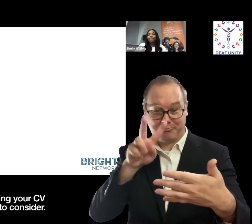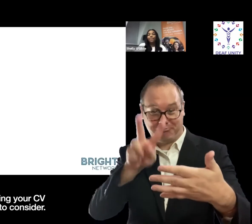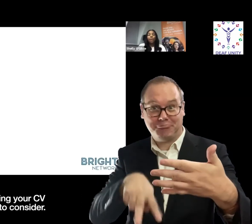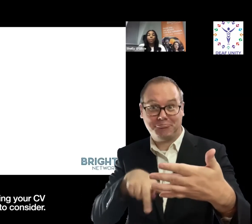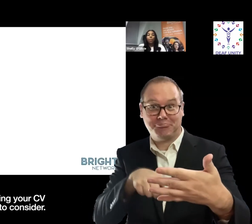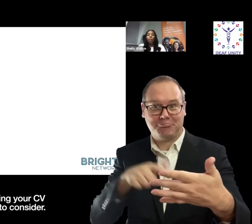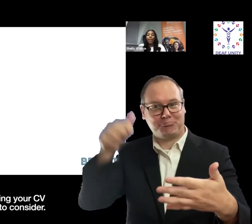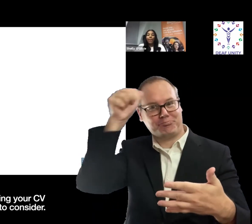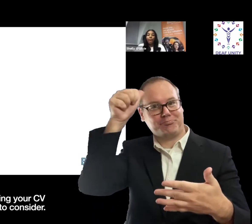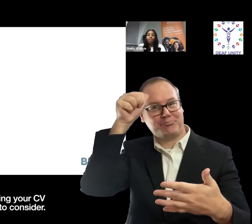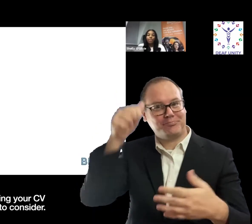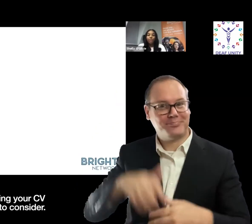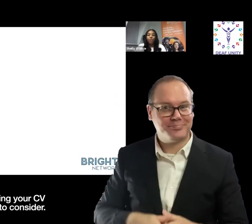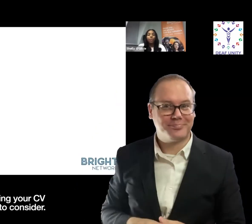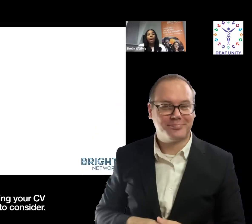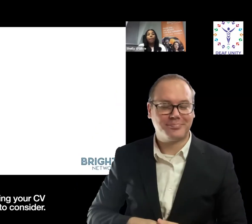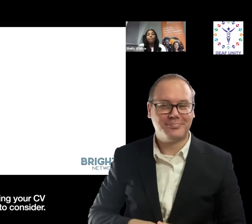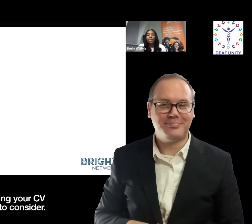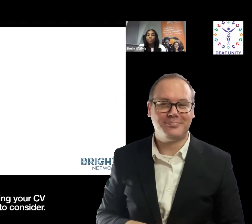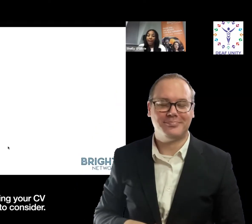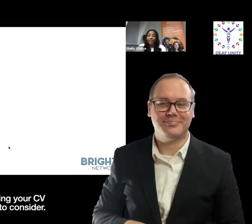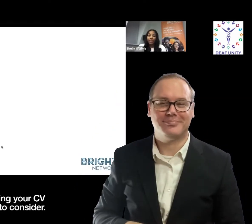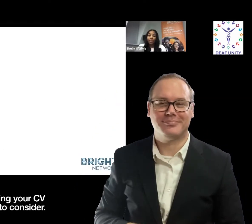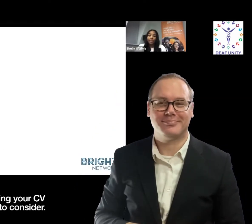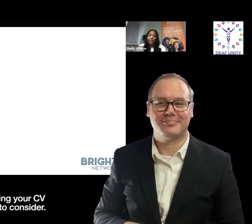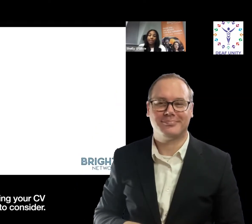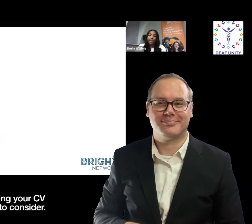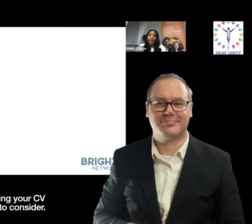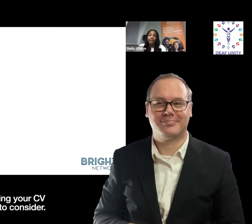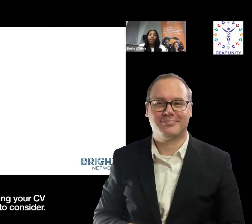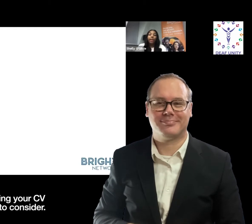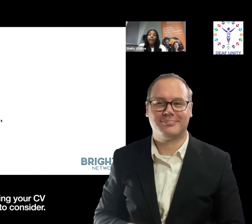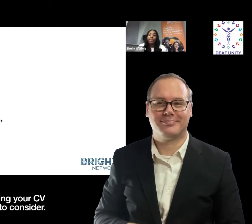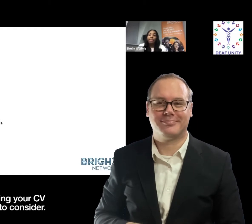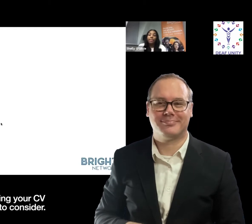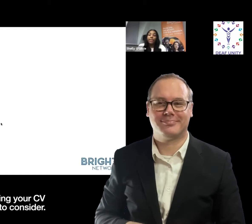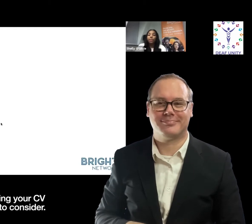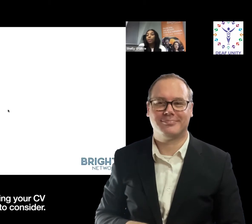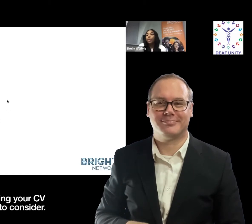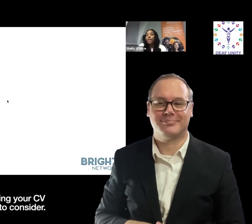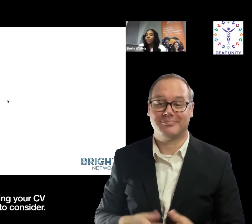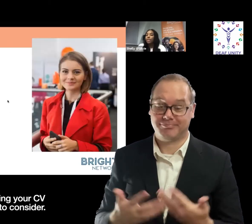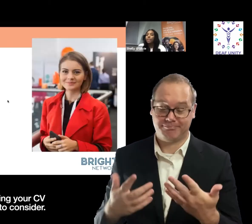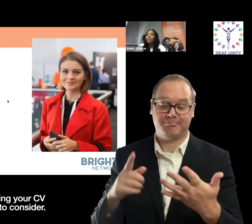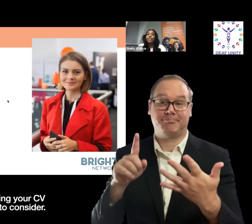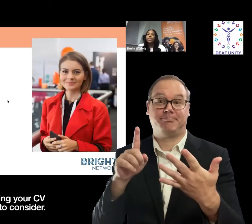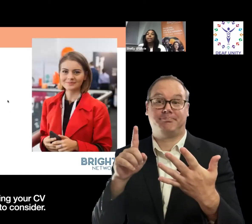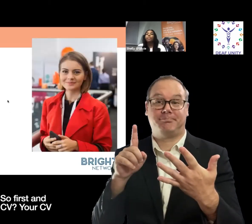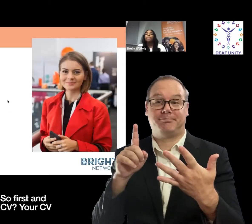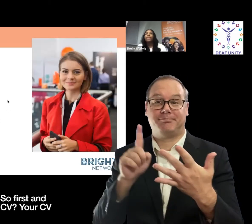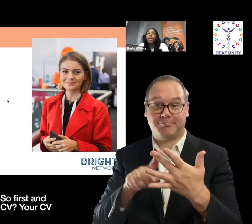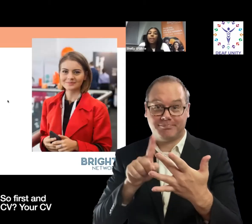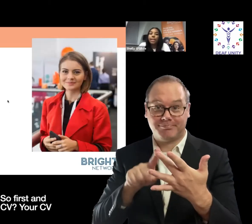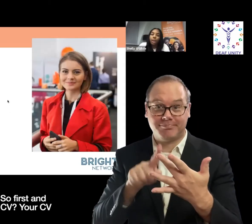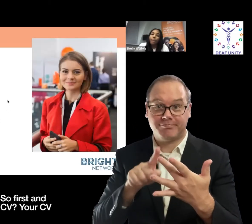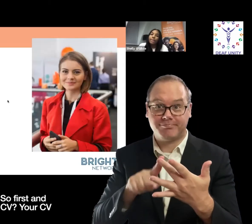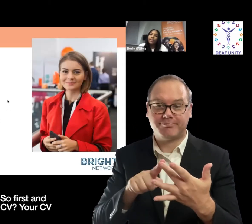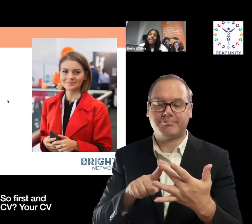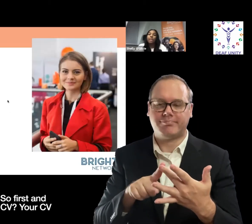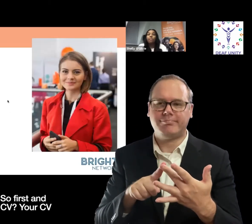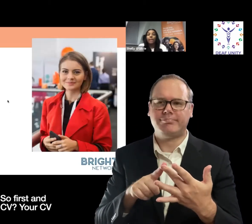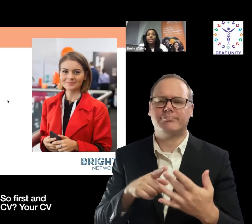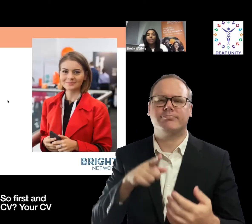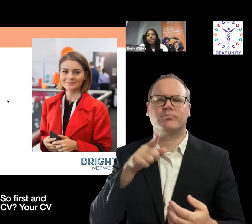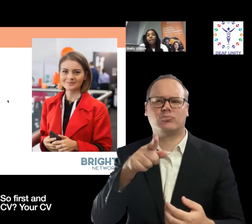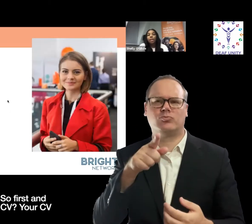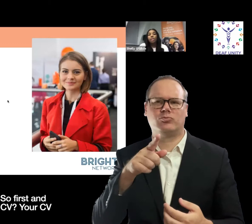Okay, so when it comes to perfecting your CV, there's a few key things we have to consider. So let's go back to the